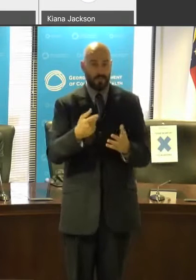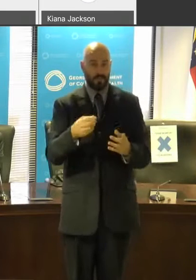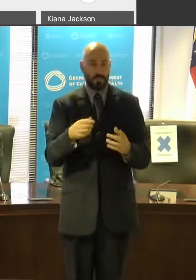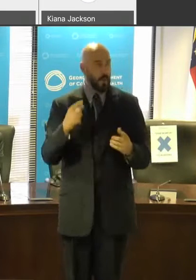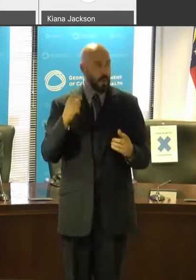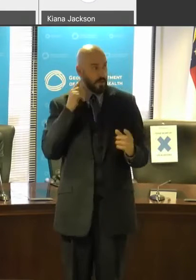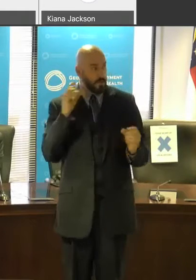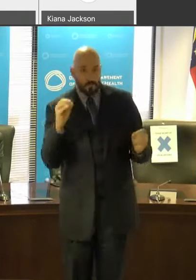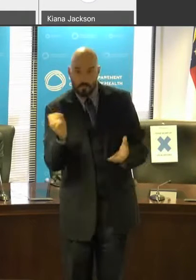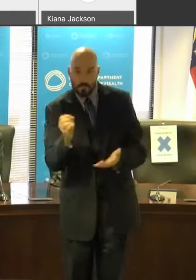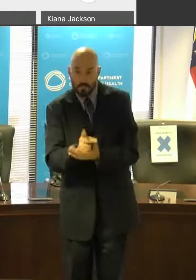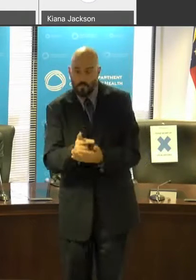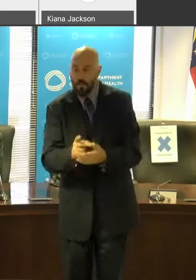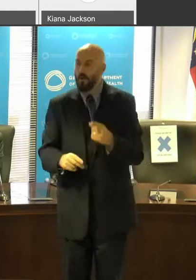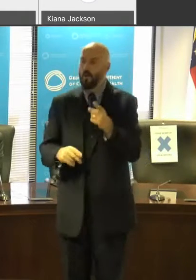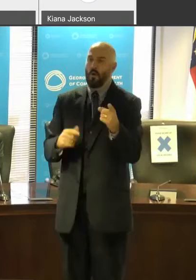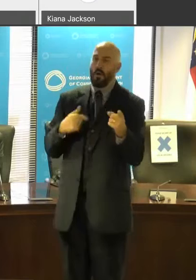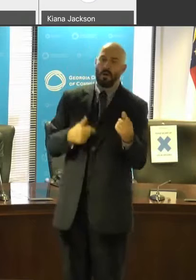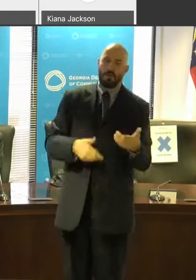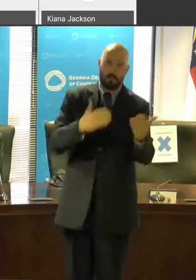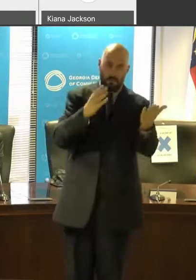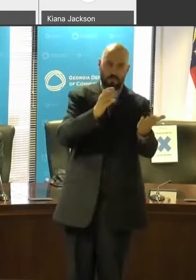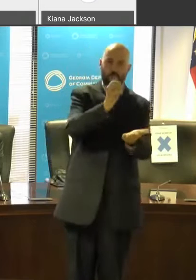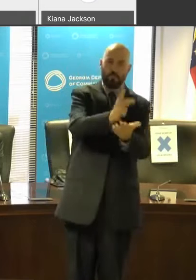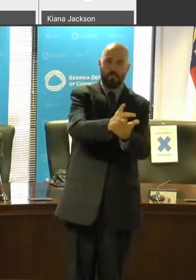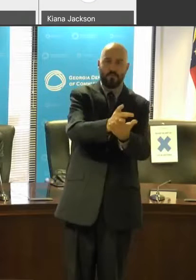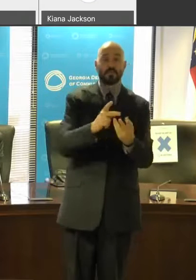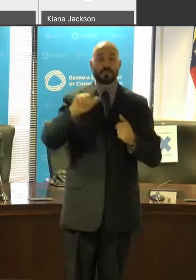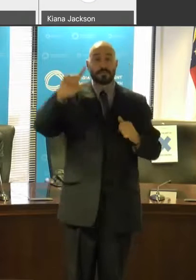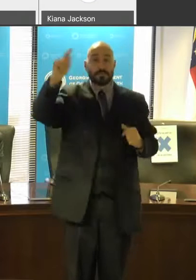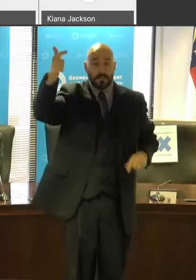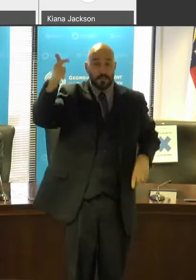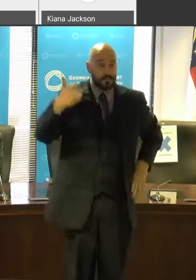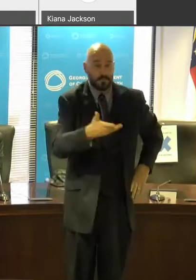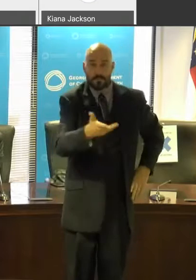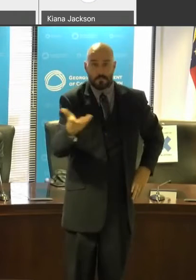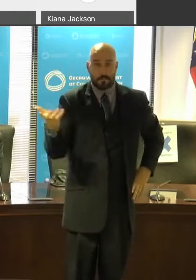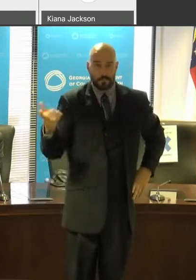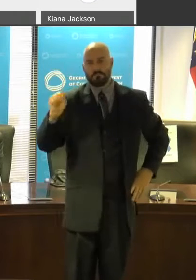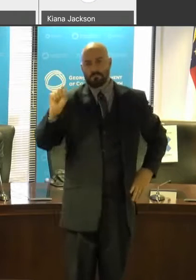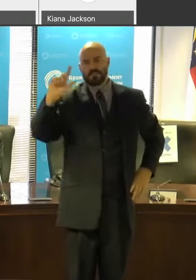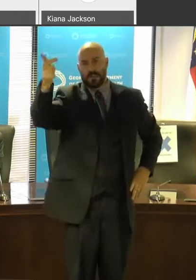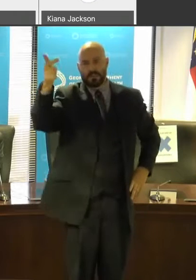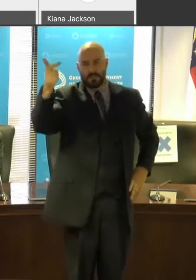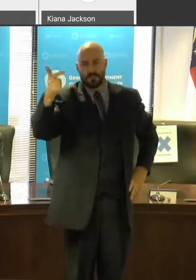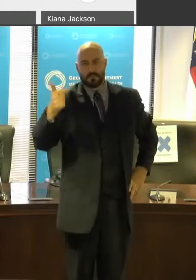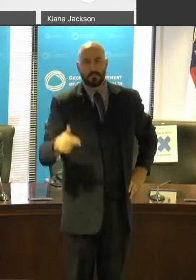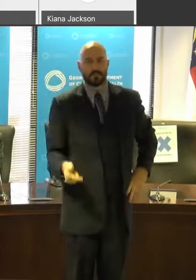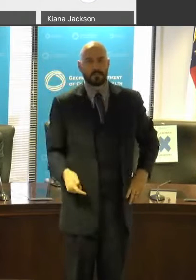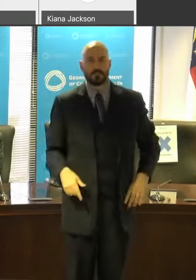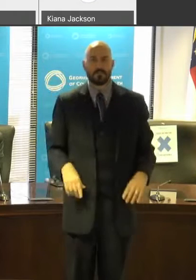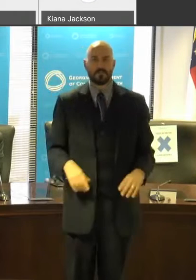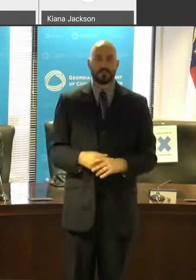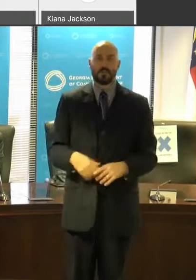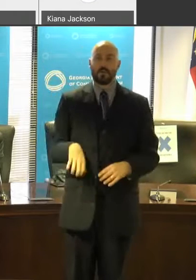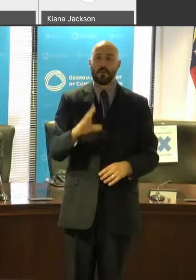Cummings. I motion to approve. Is there a second to that motion? David Cruz, a second. David